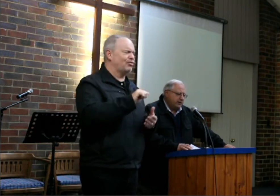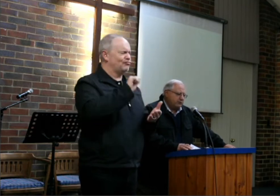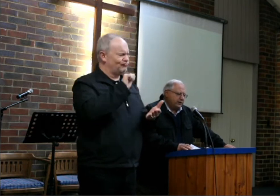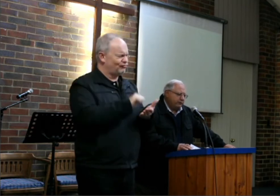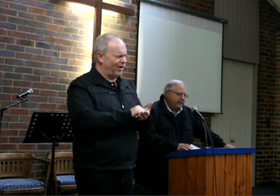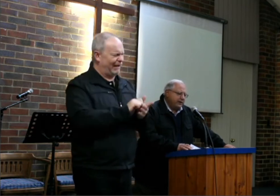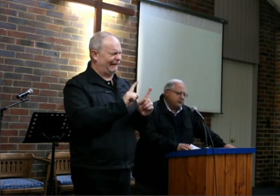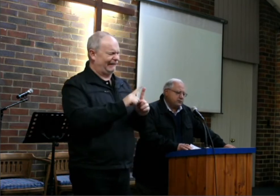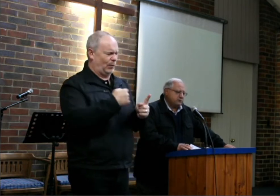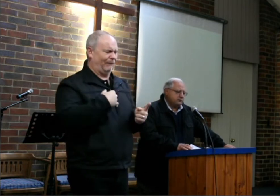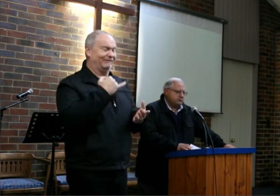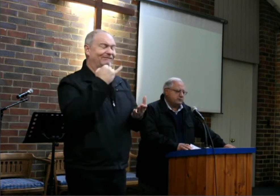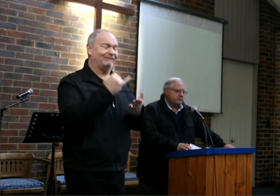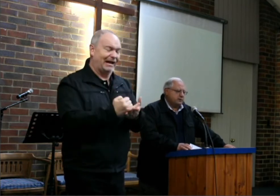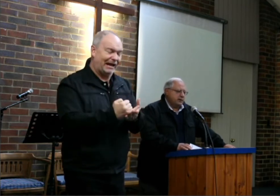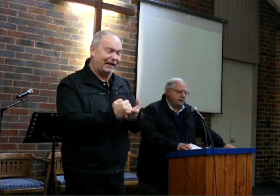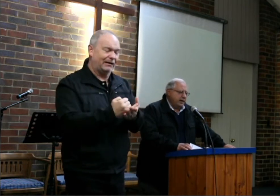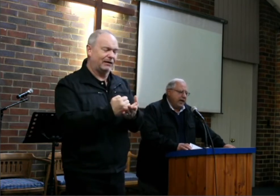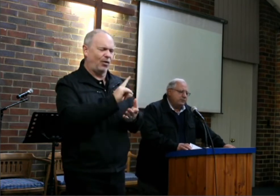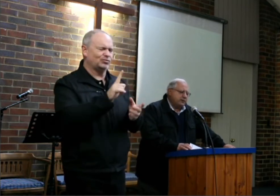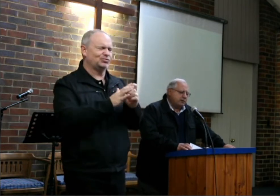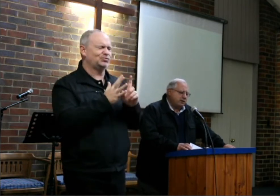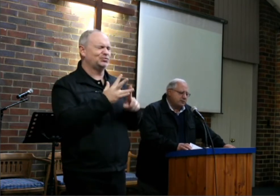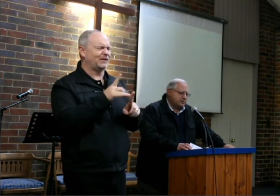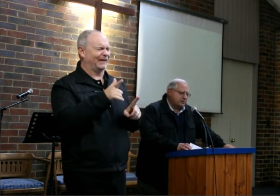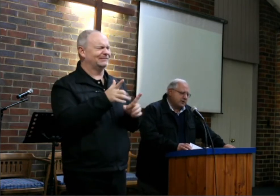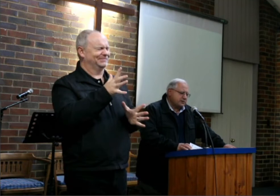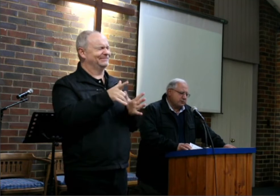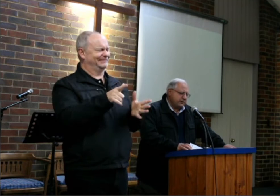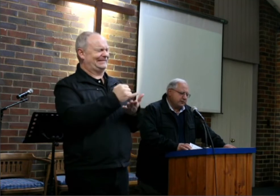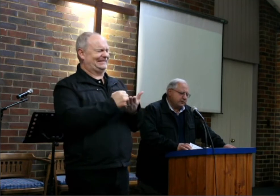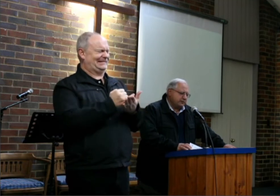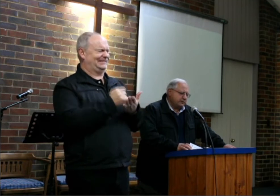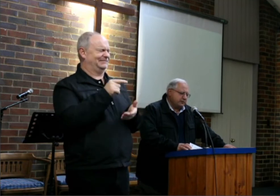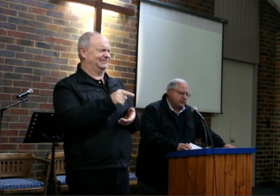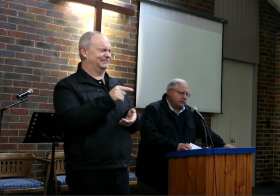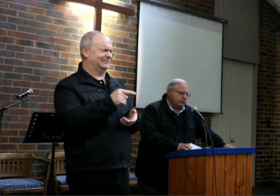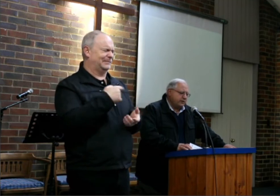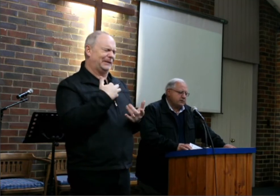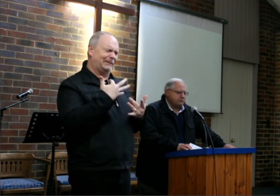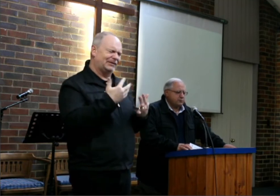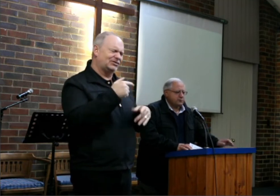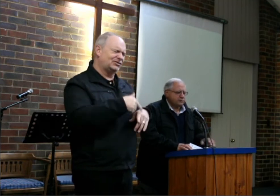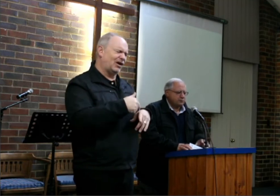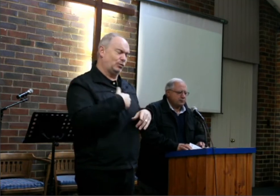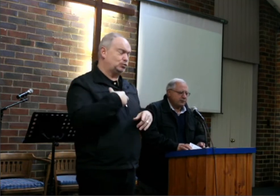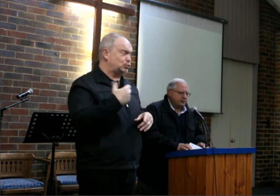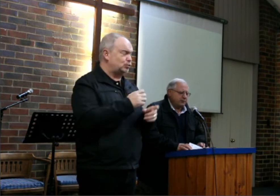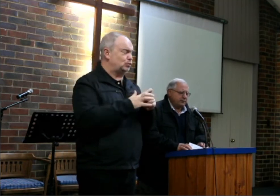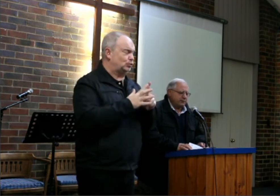thing we fail to do. How many times last week we were supposed to do